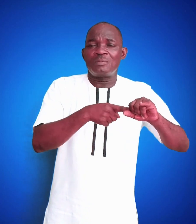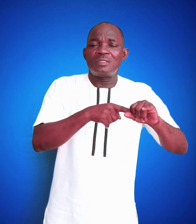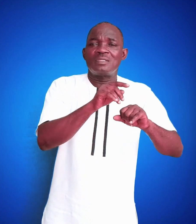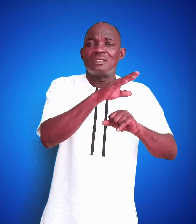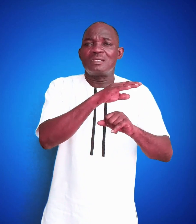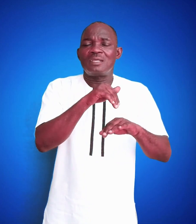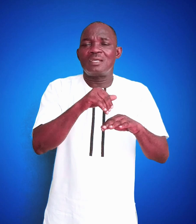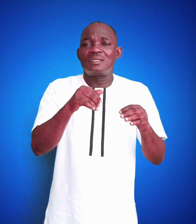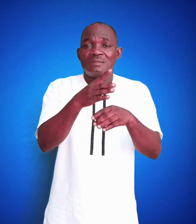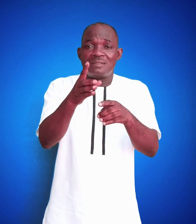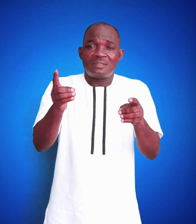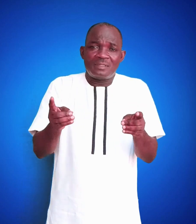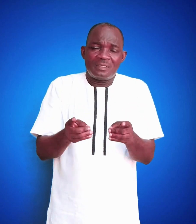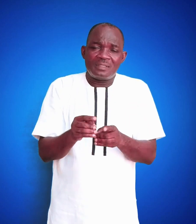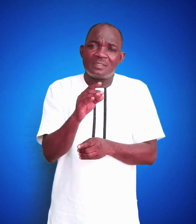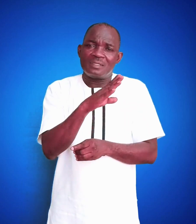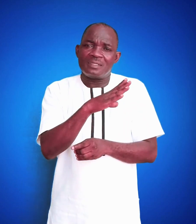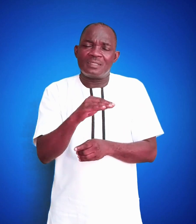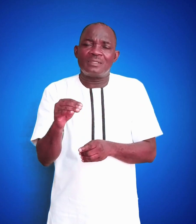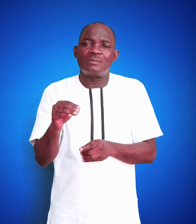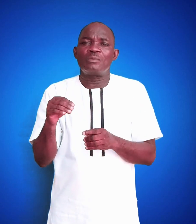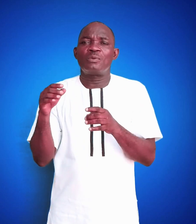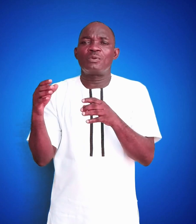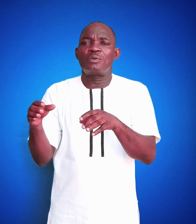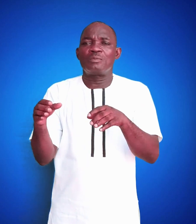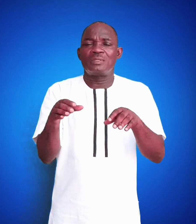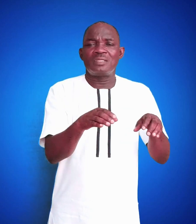at the district and